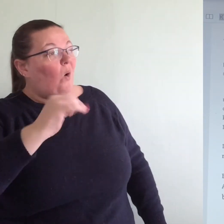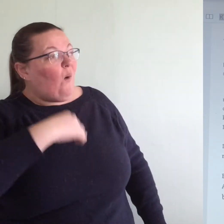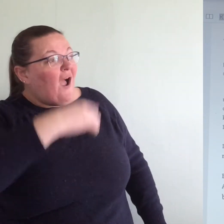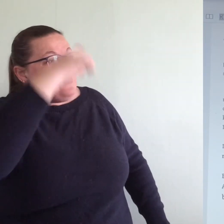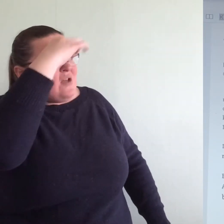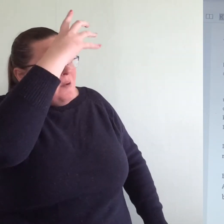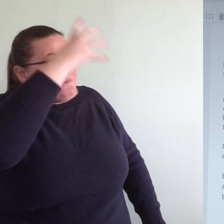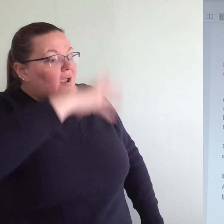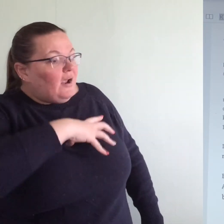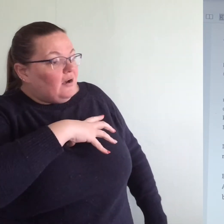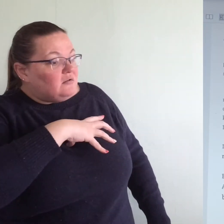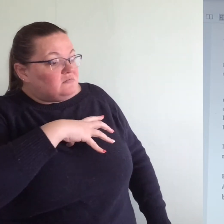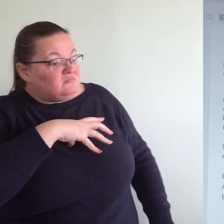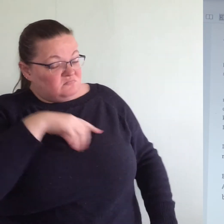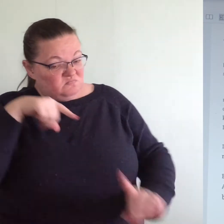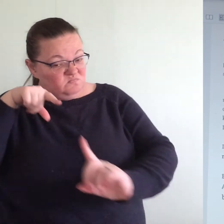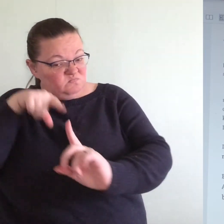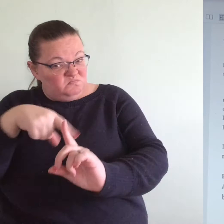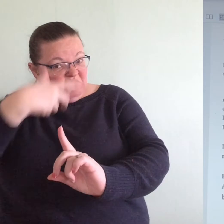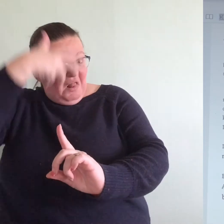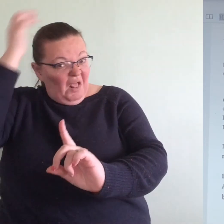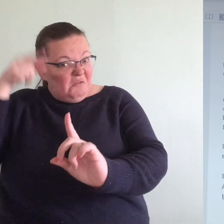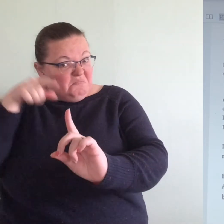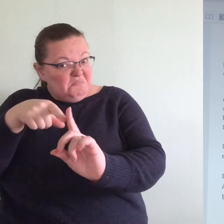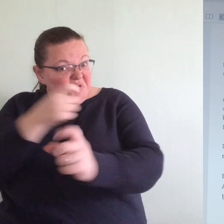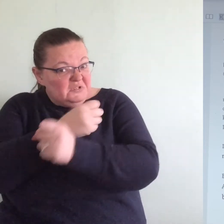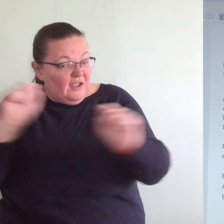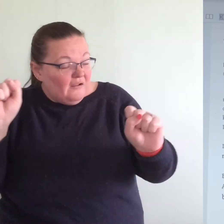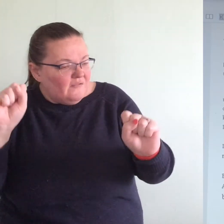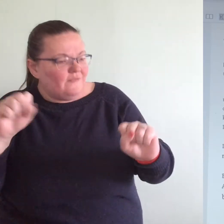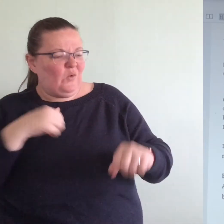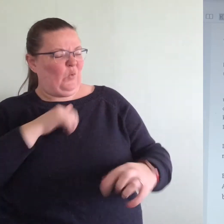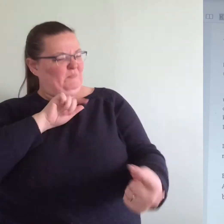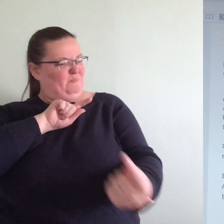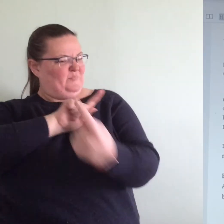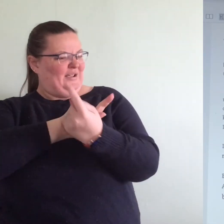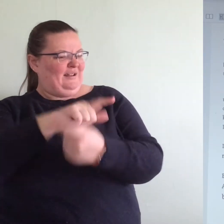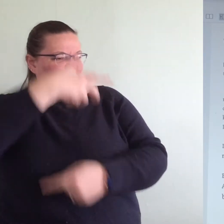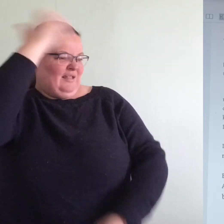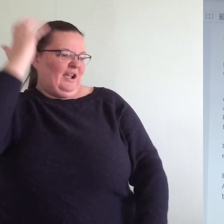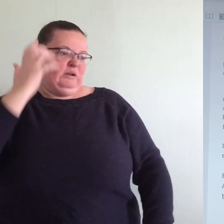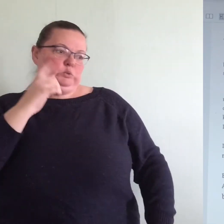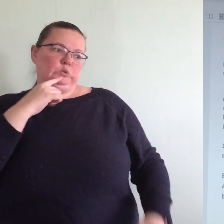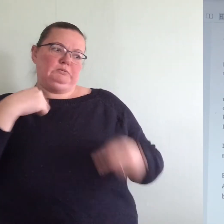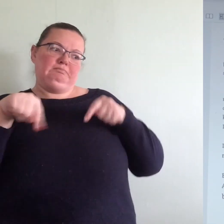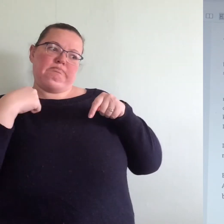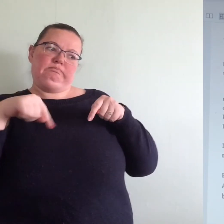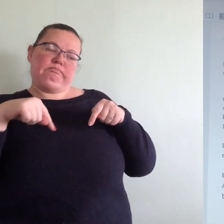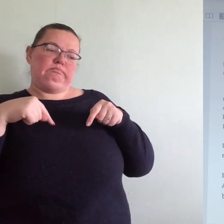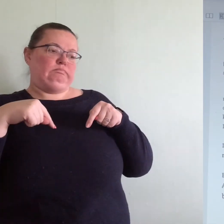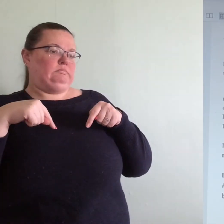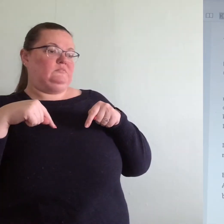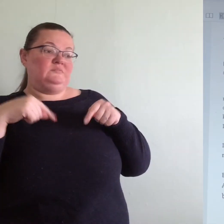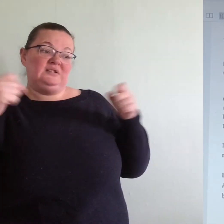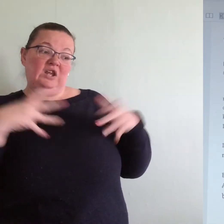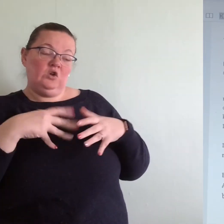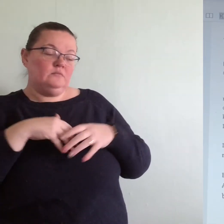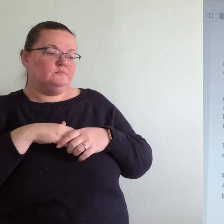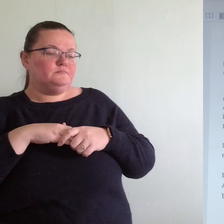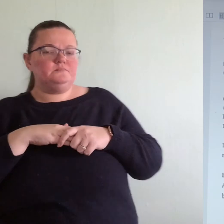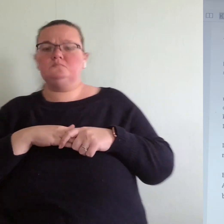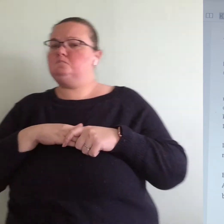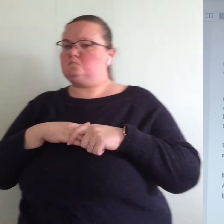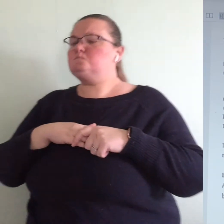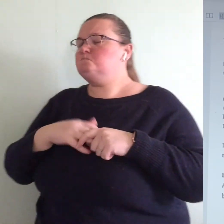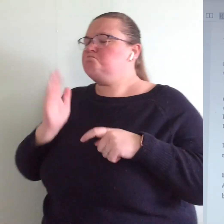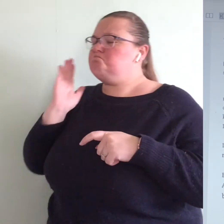man. Is he quite safe? I shall feel rather nervous about meeting a lion. That you will, dearie,